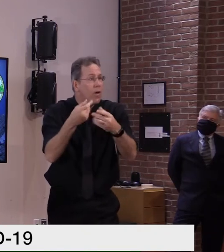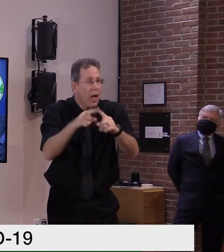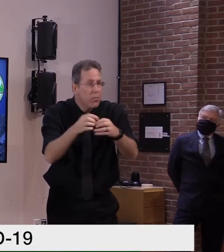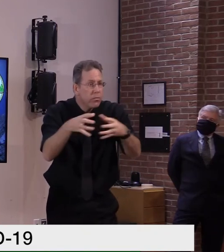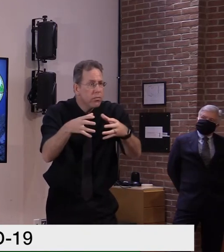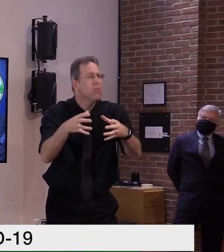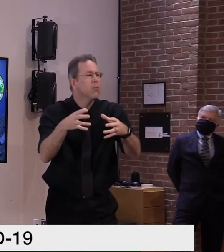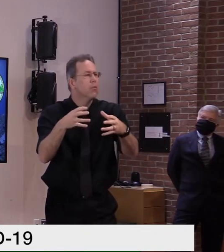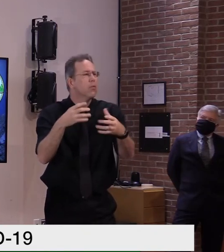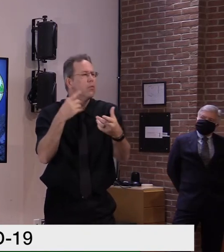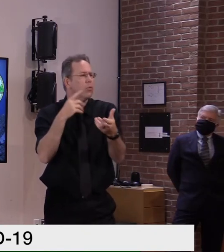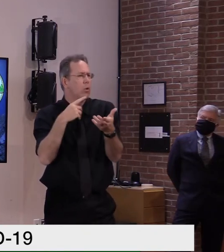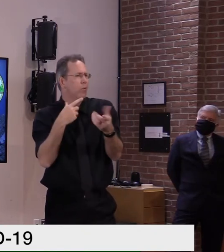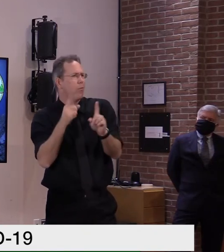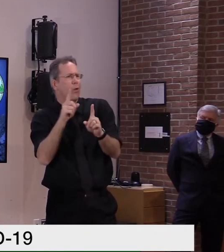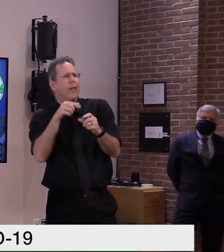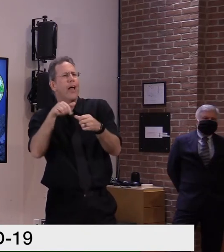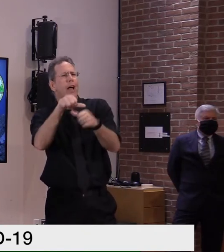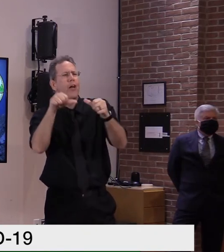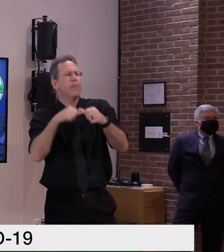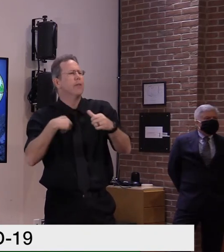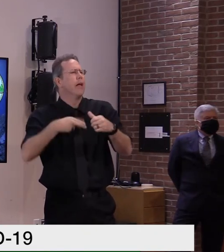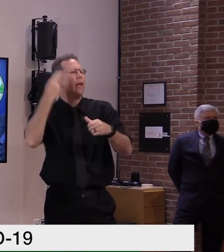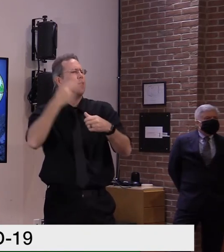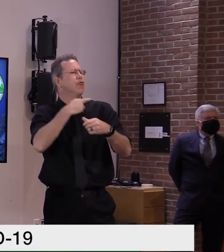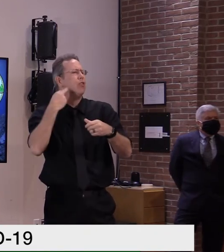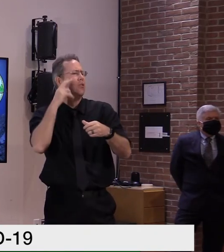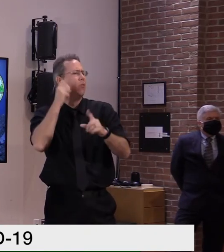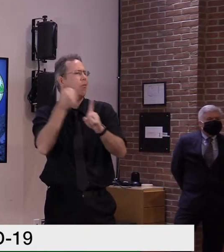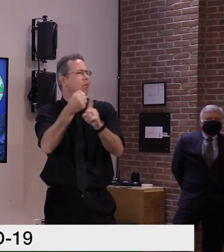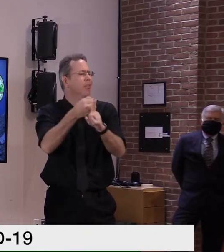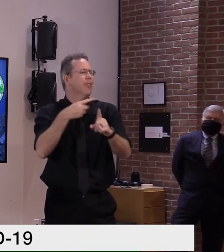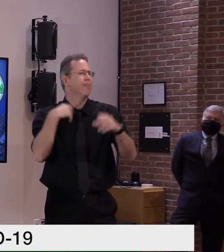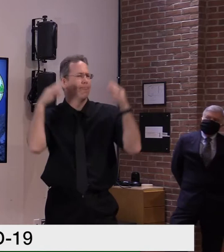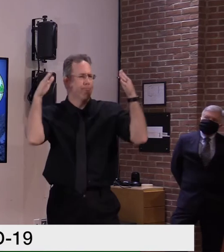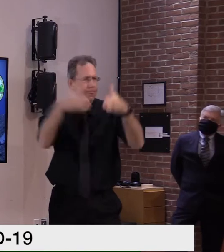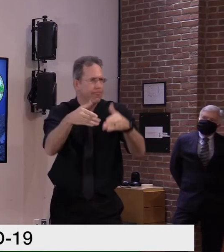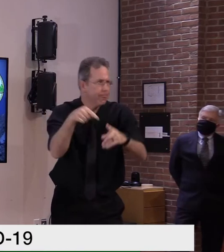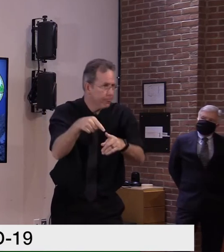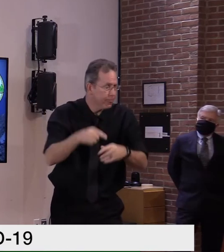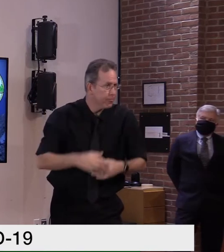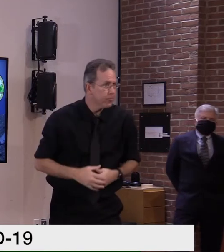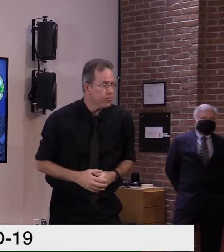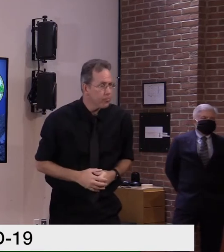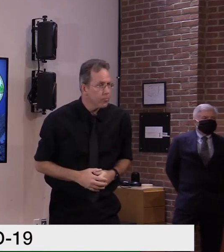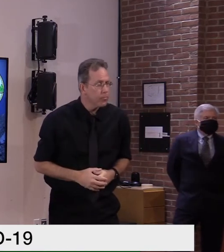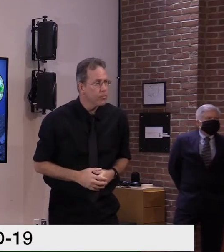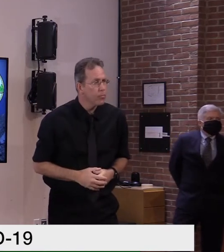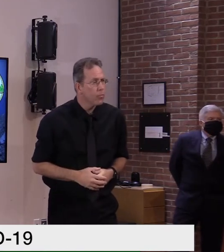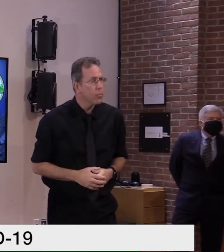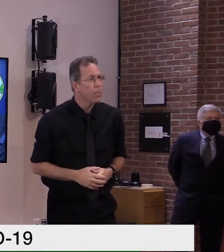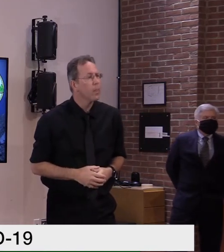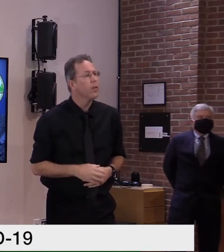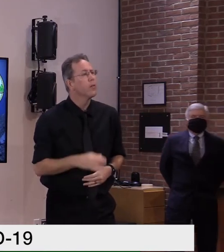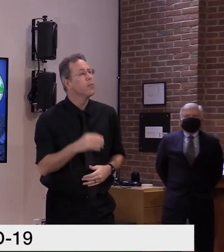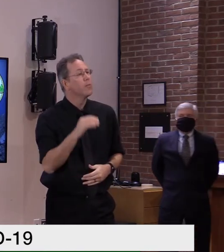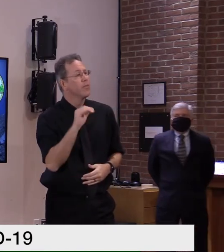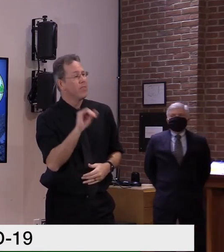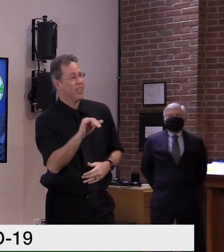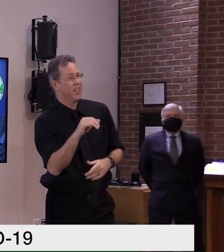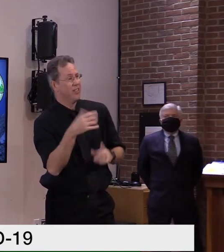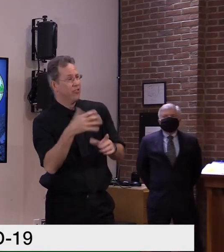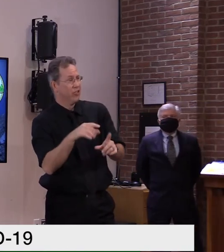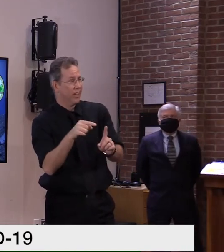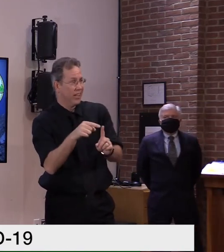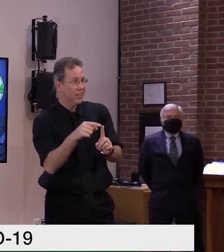being a true positive is much higher in those settings if the person is still symptomatic than it would be